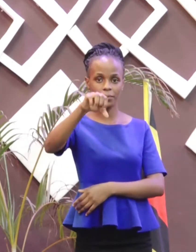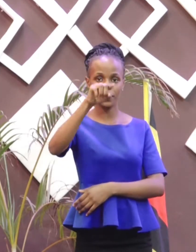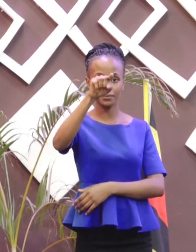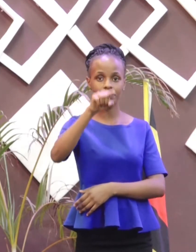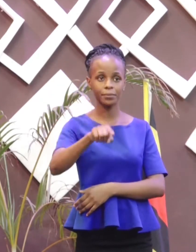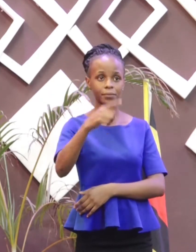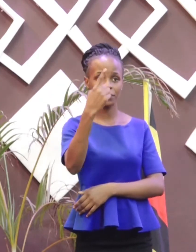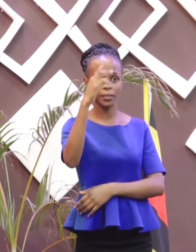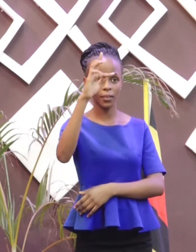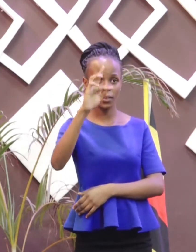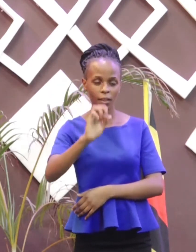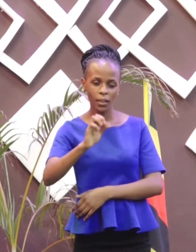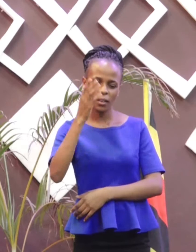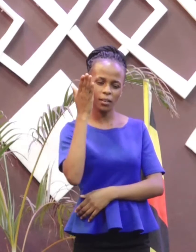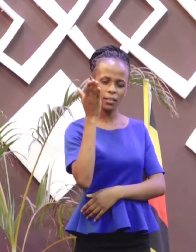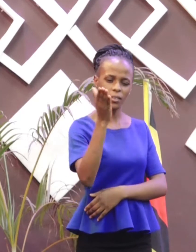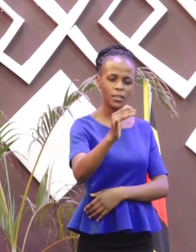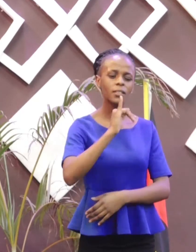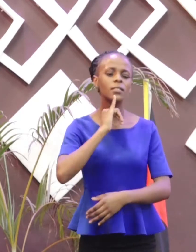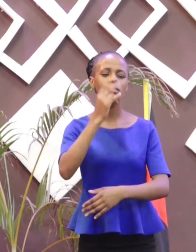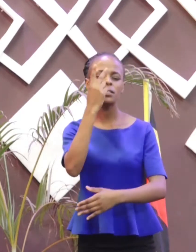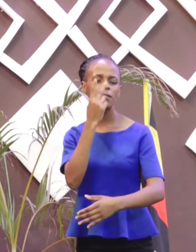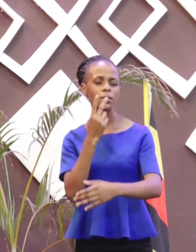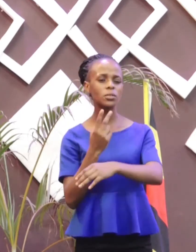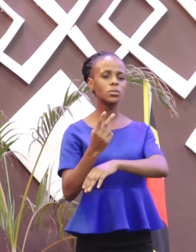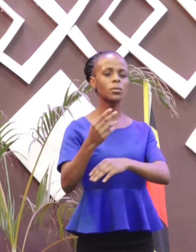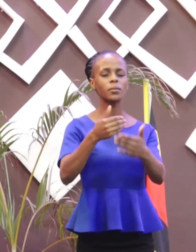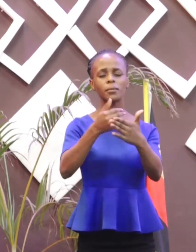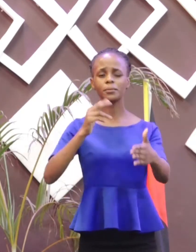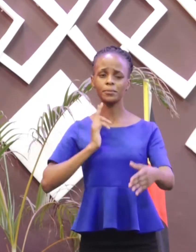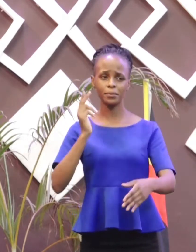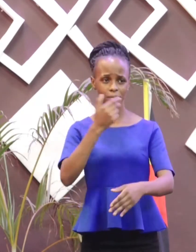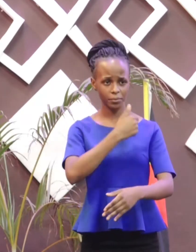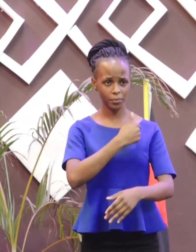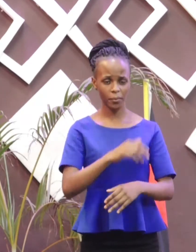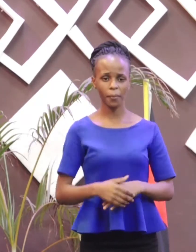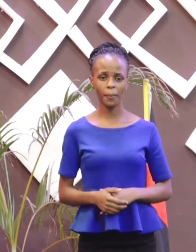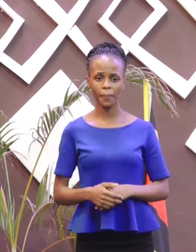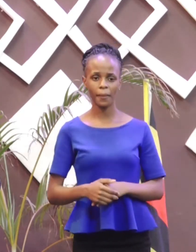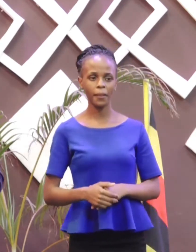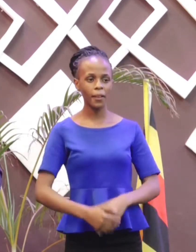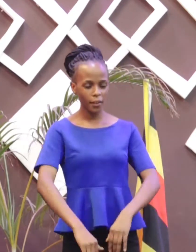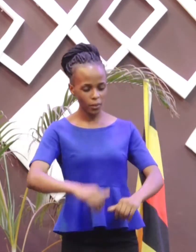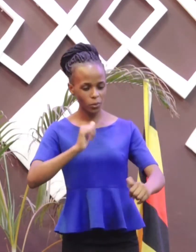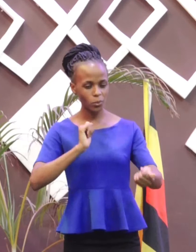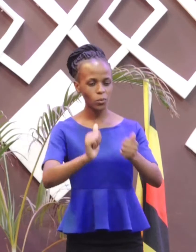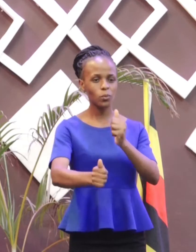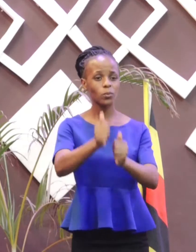Waliwo okwolesebwa okuli mu maaso gaffe. There is a vision that is in our midst. Kwe